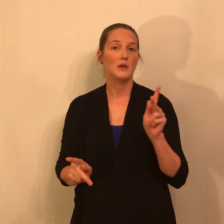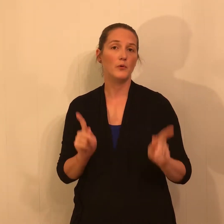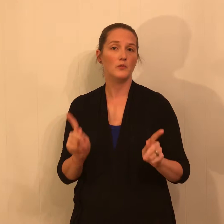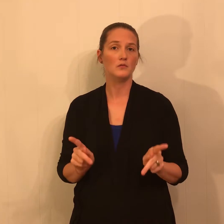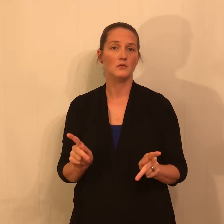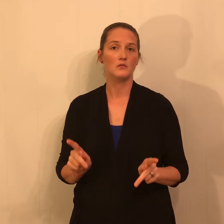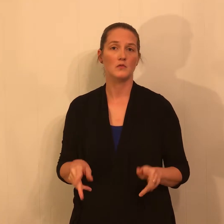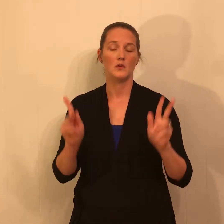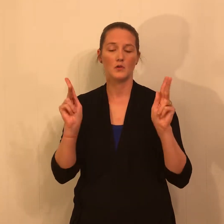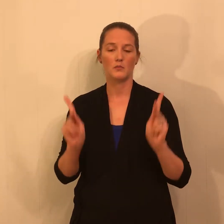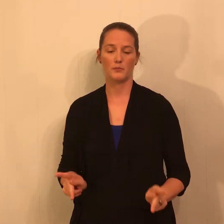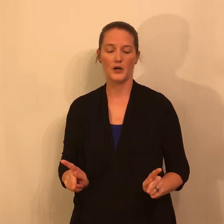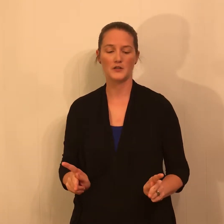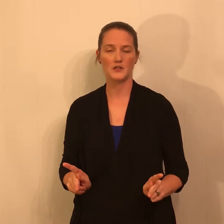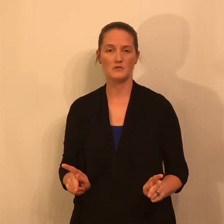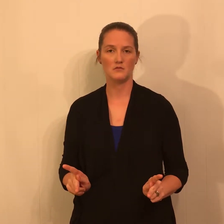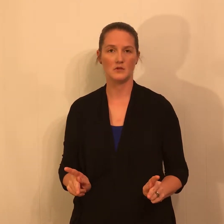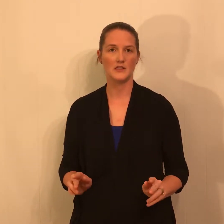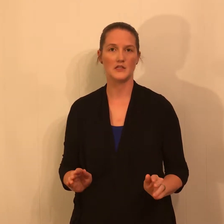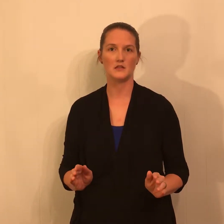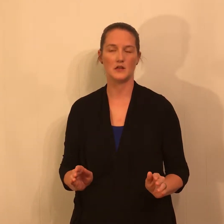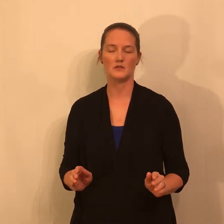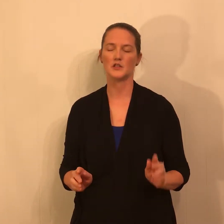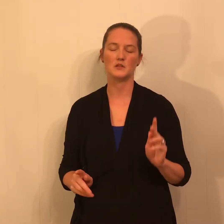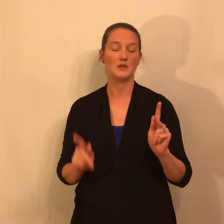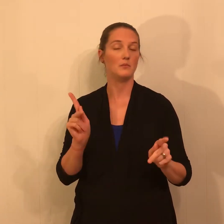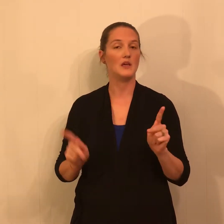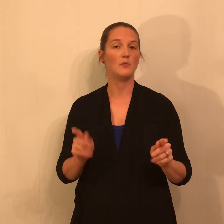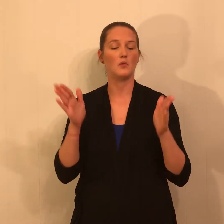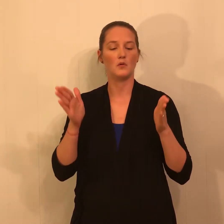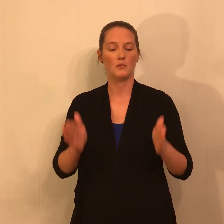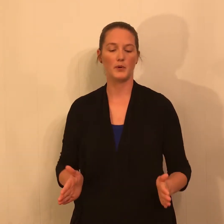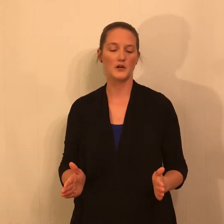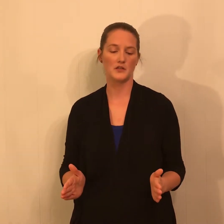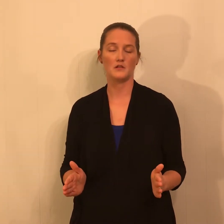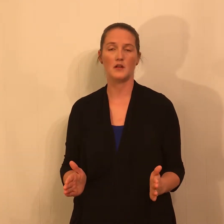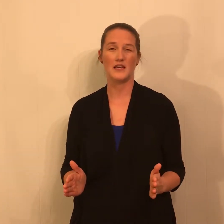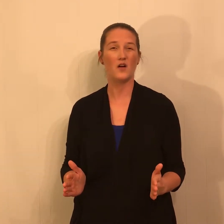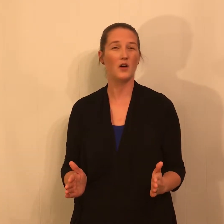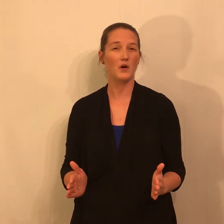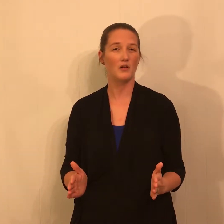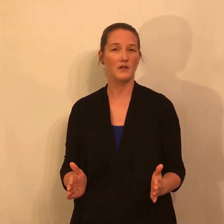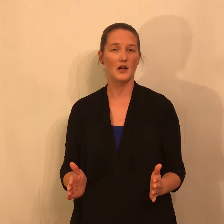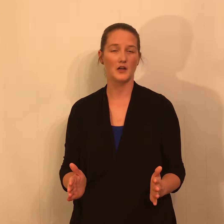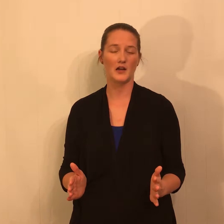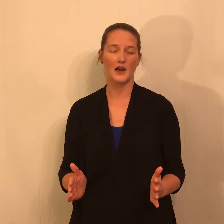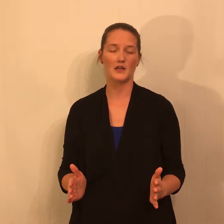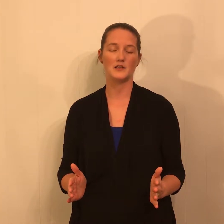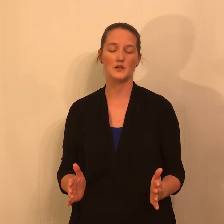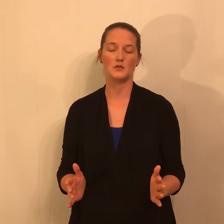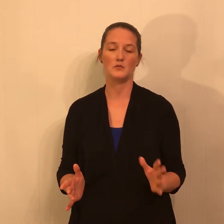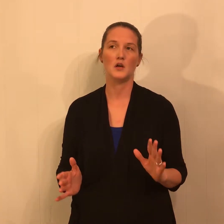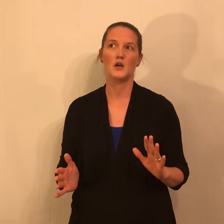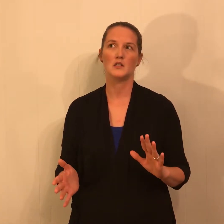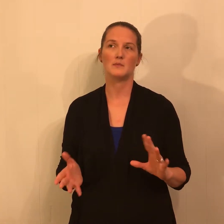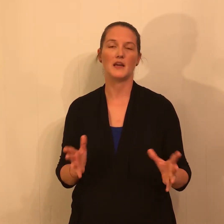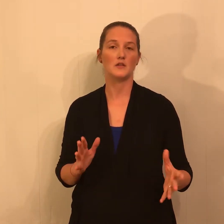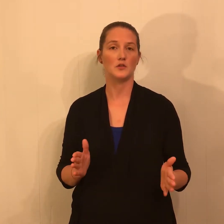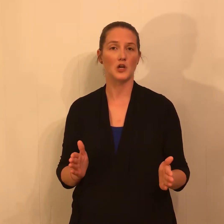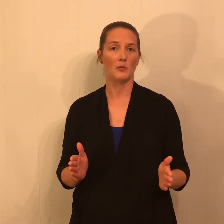people, person. This is, people, person, ER modifier. You can add to make it into a job or